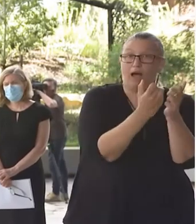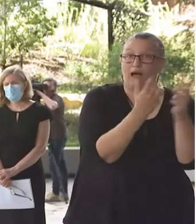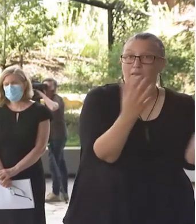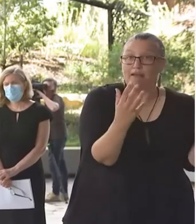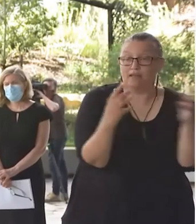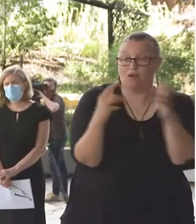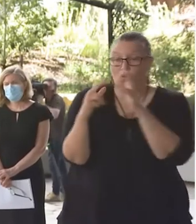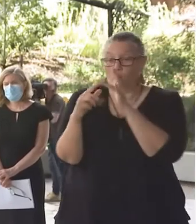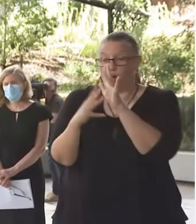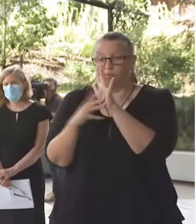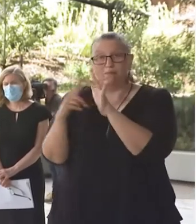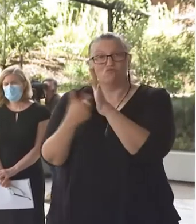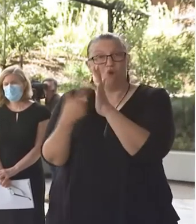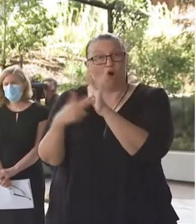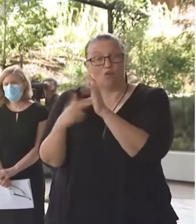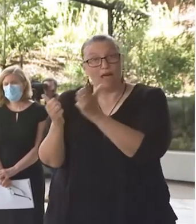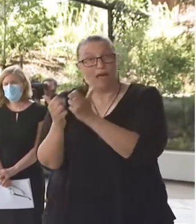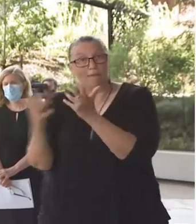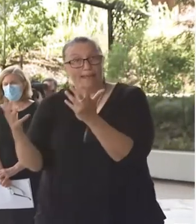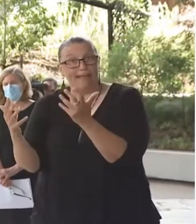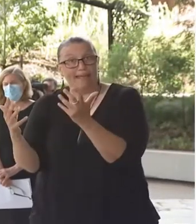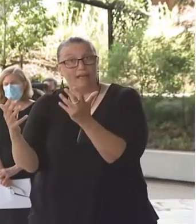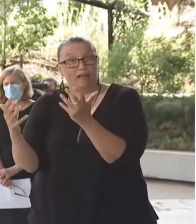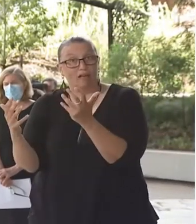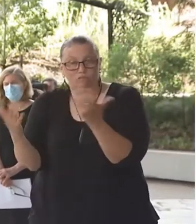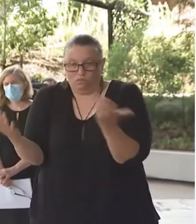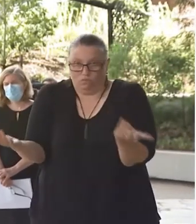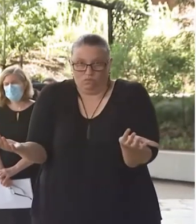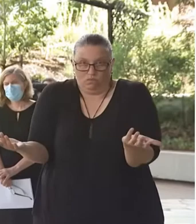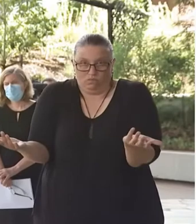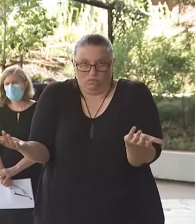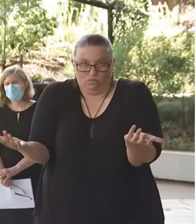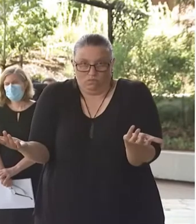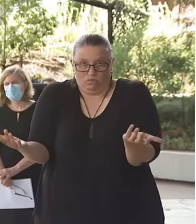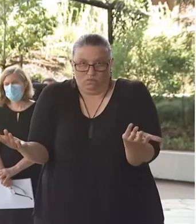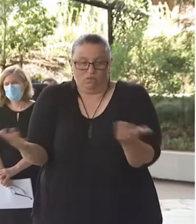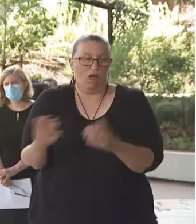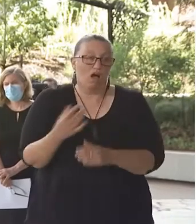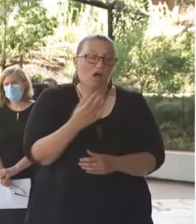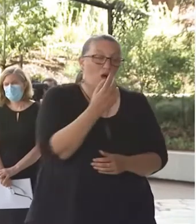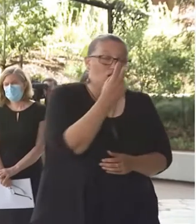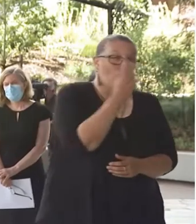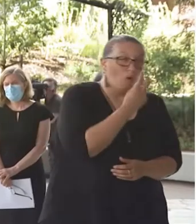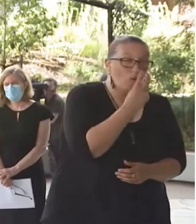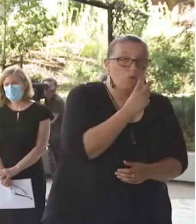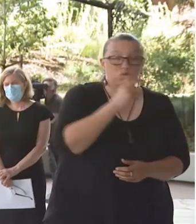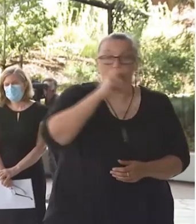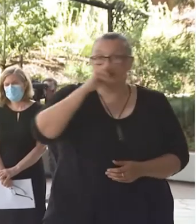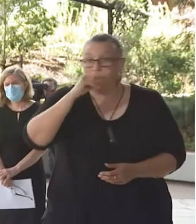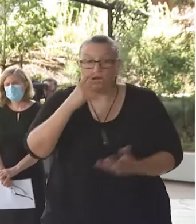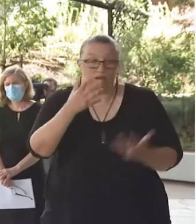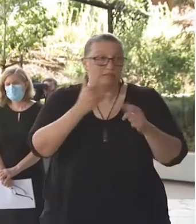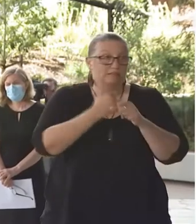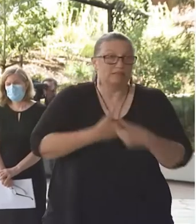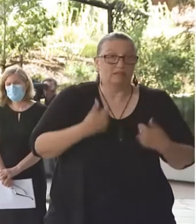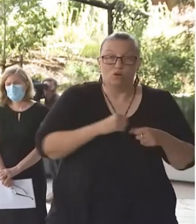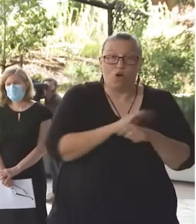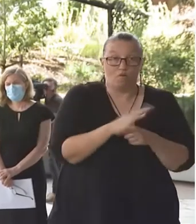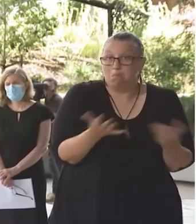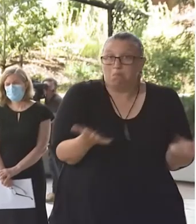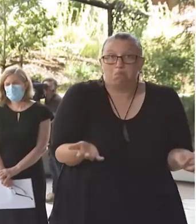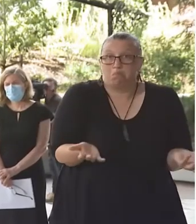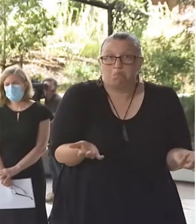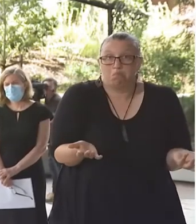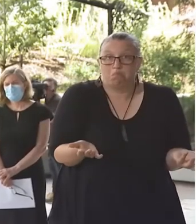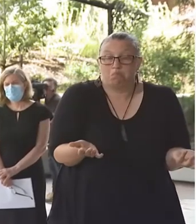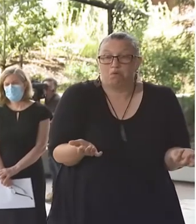getting COVID, how Omicron will translate into hospitalisation, and of course the length of stay for patients